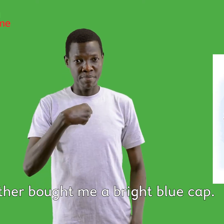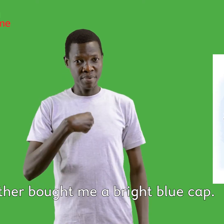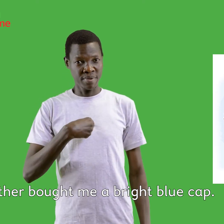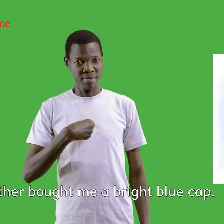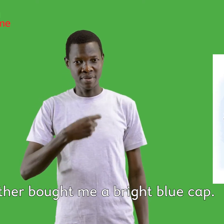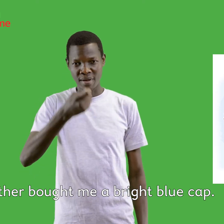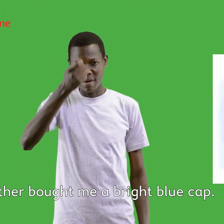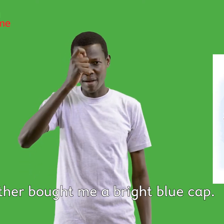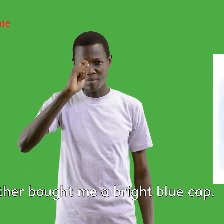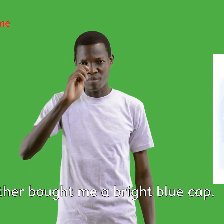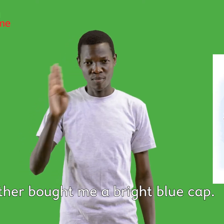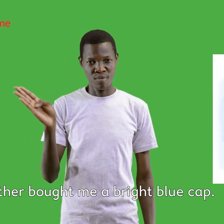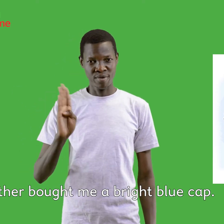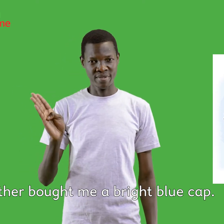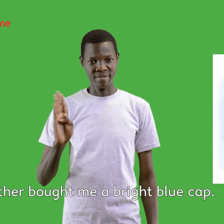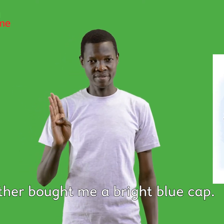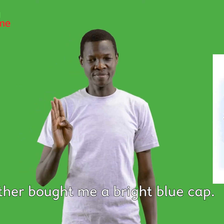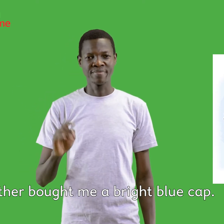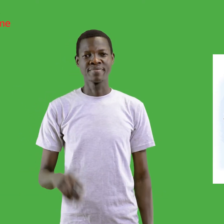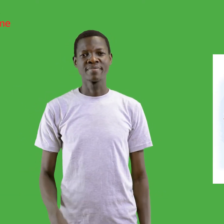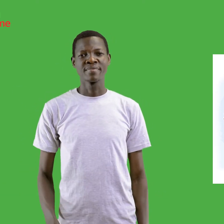Mother bought me bright blue cap.